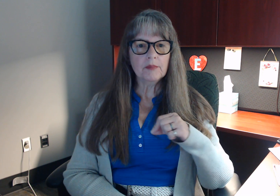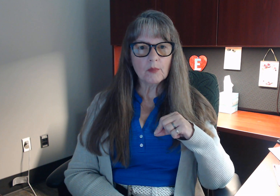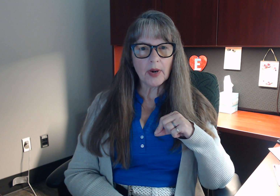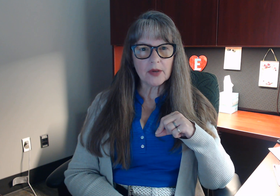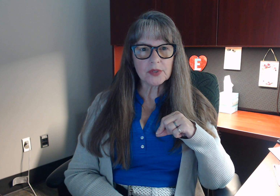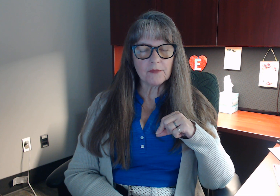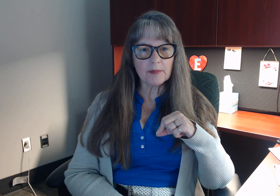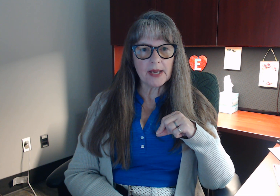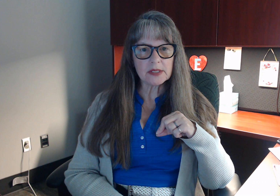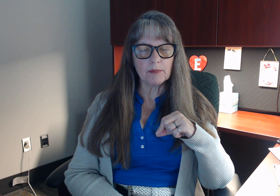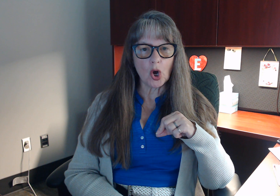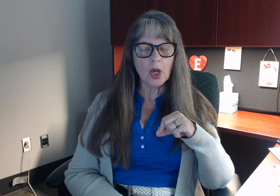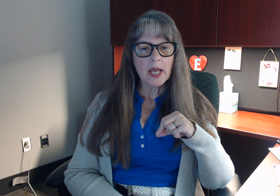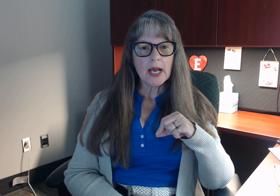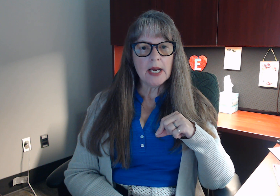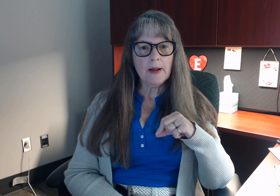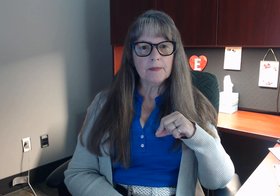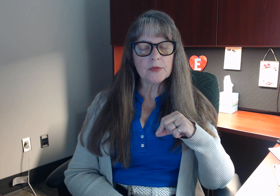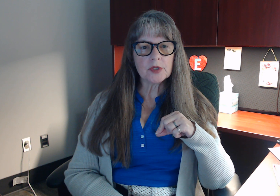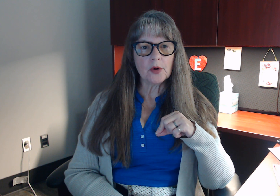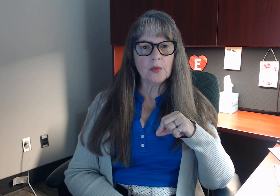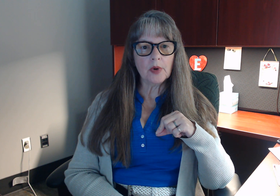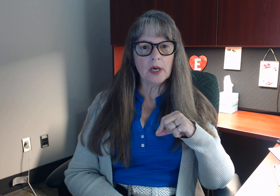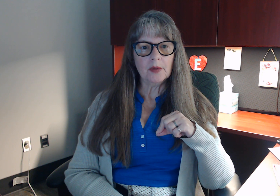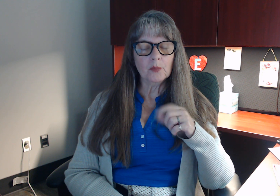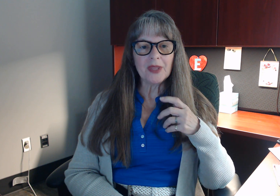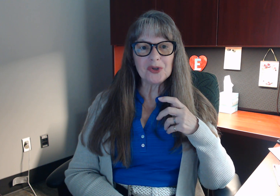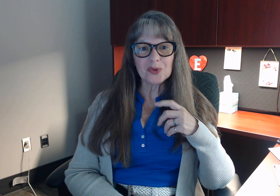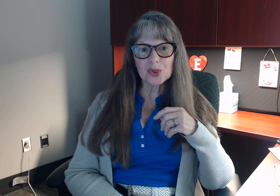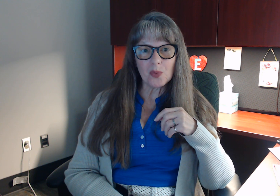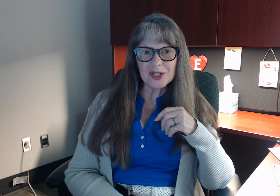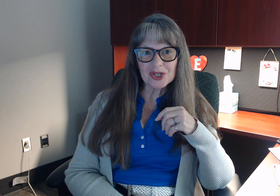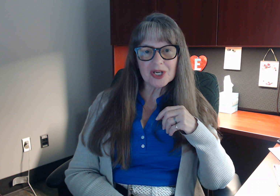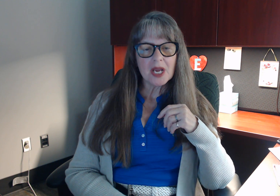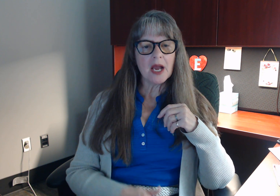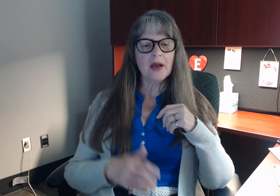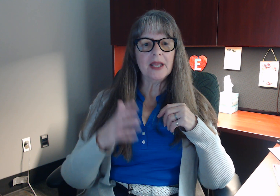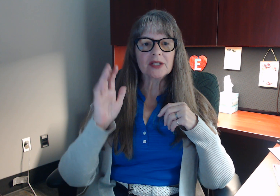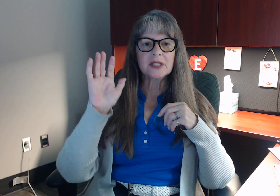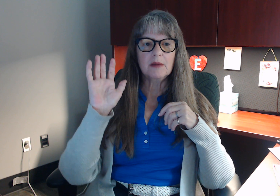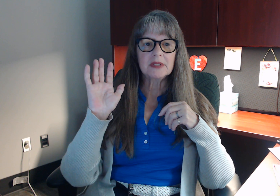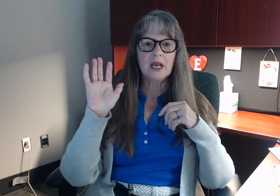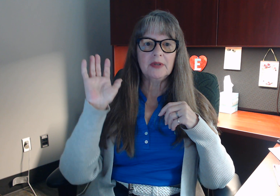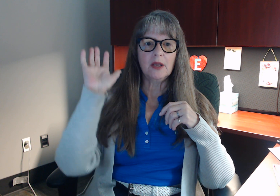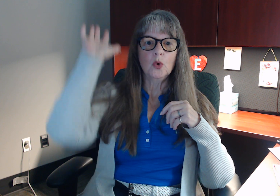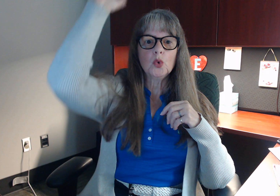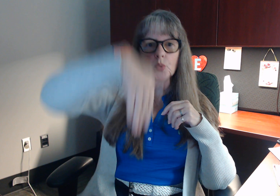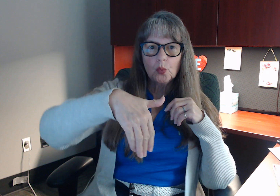What else for basketball? So when they do swish, it's the same as kind of a layup, right?